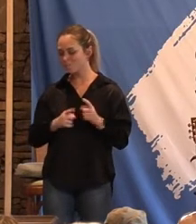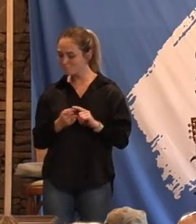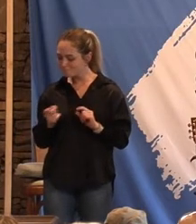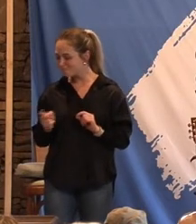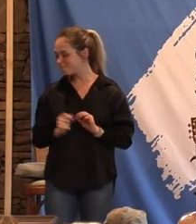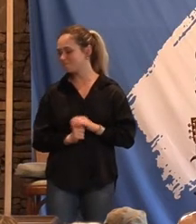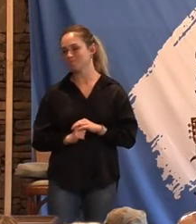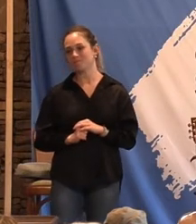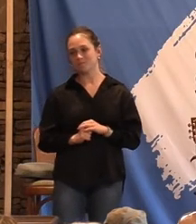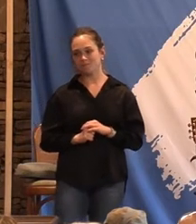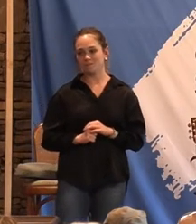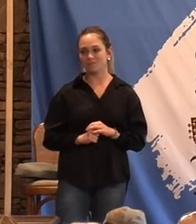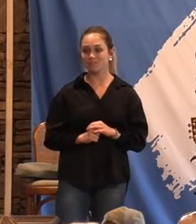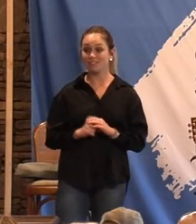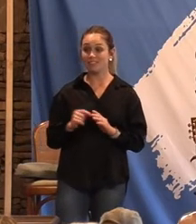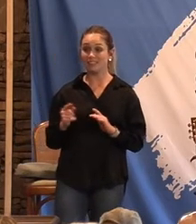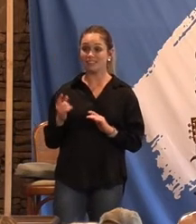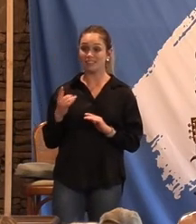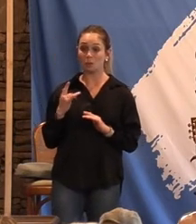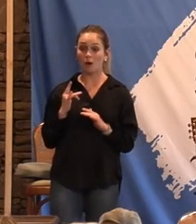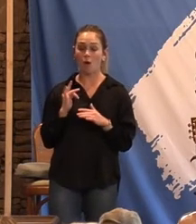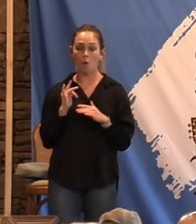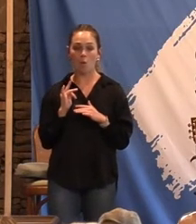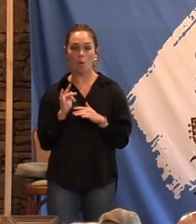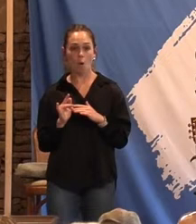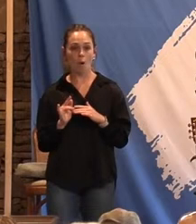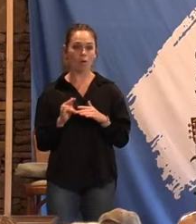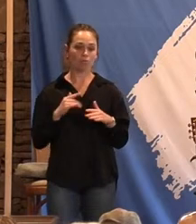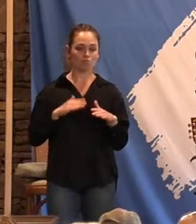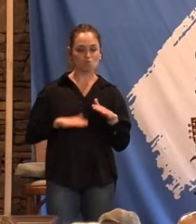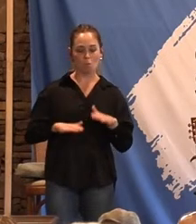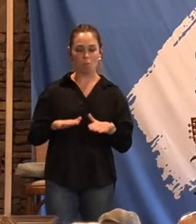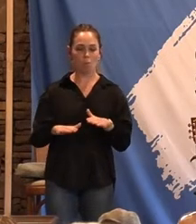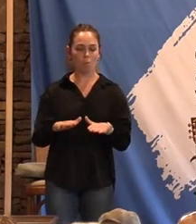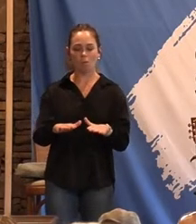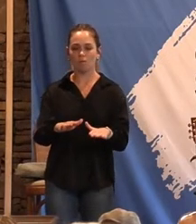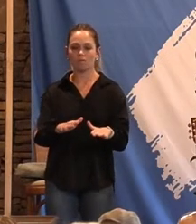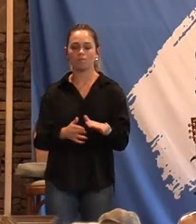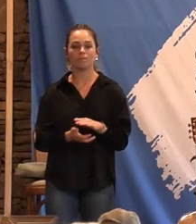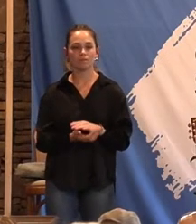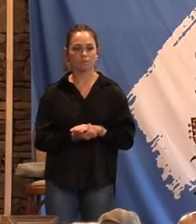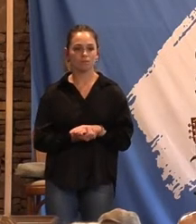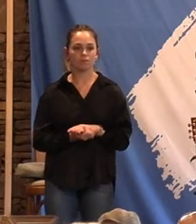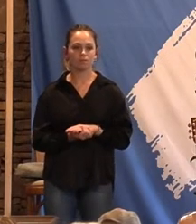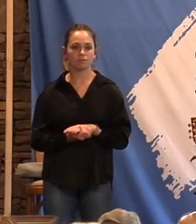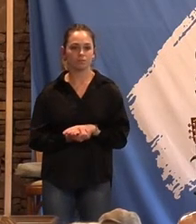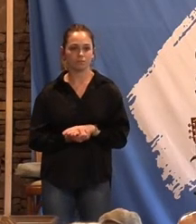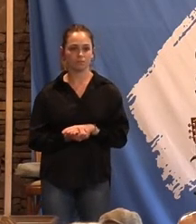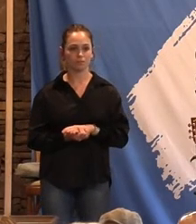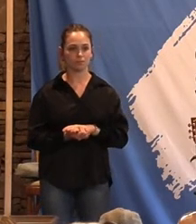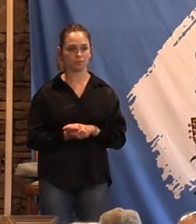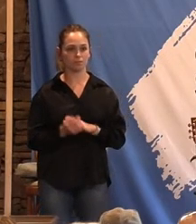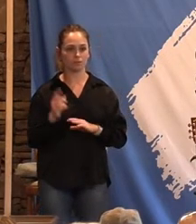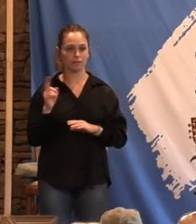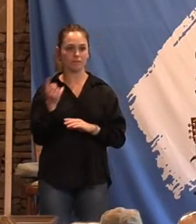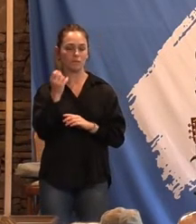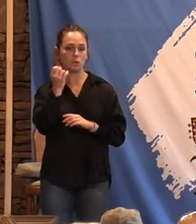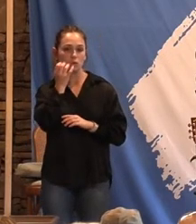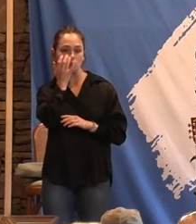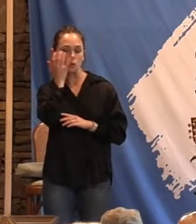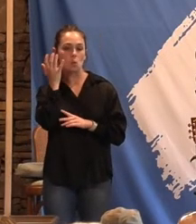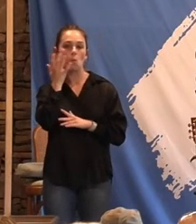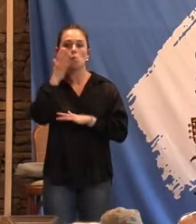He was an early walker. So on the first warm